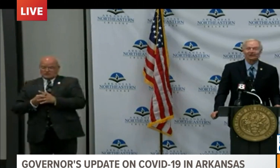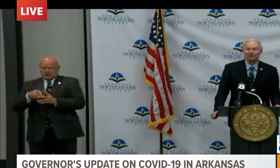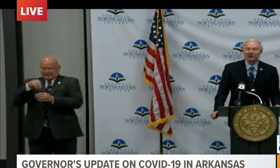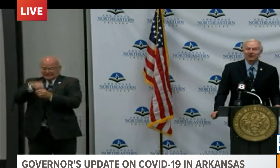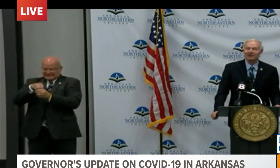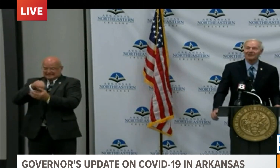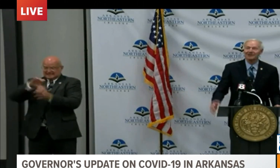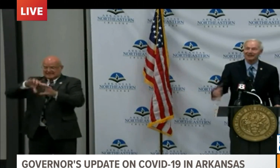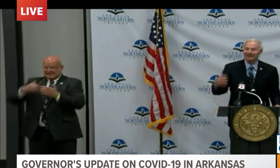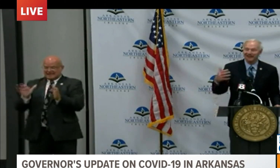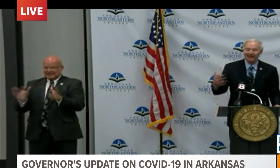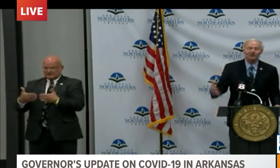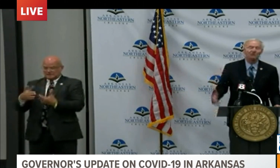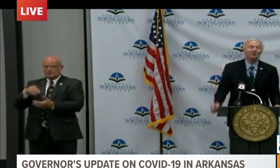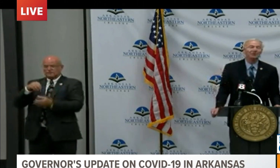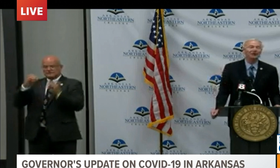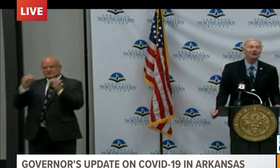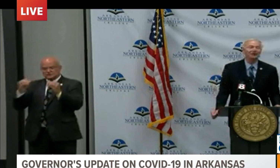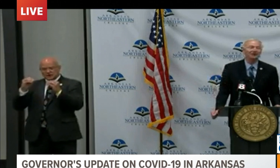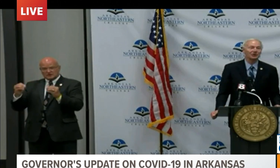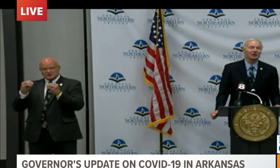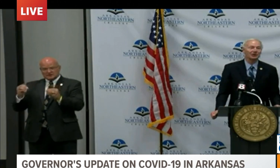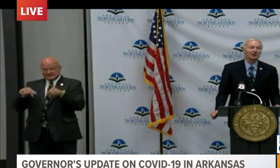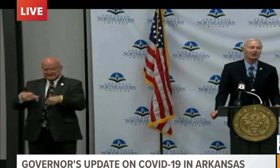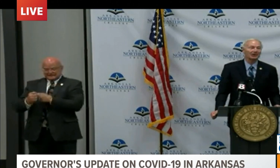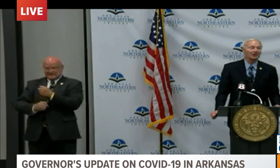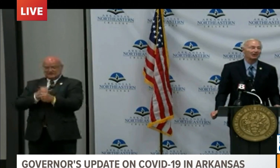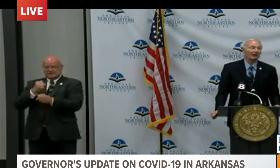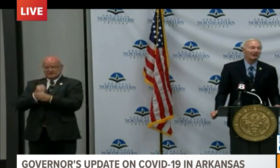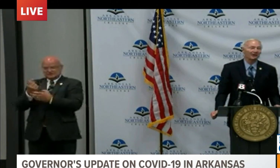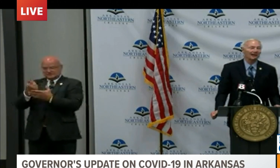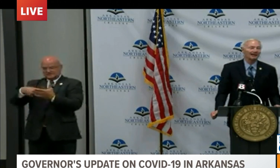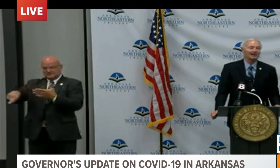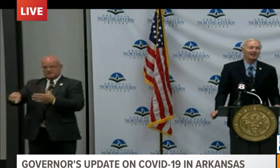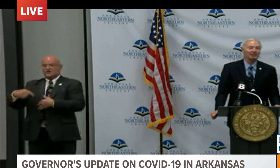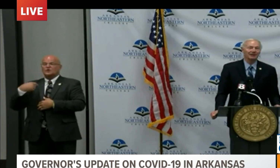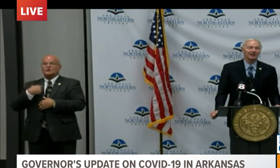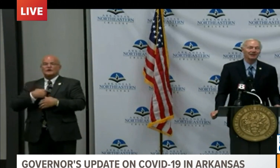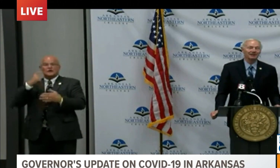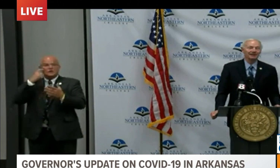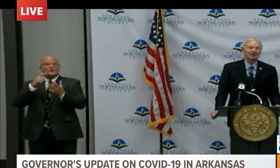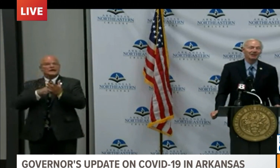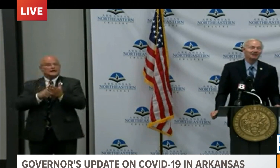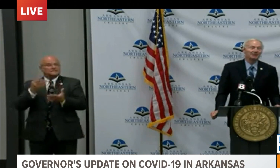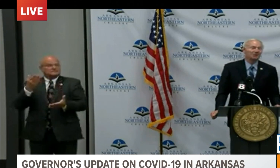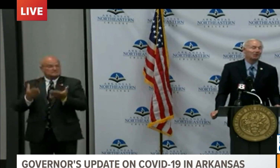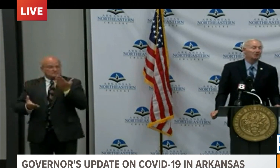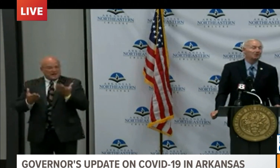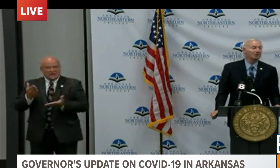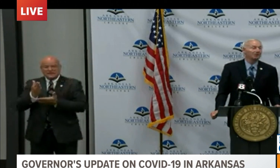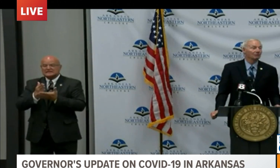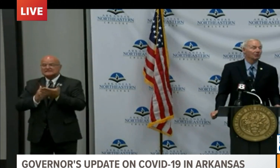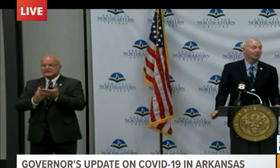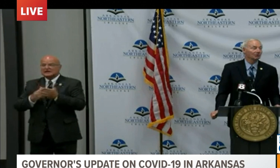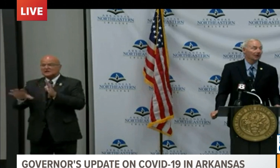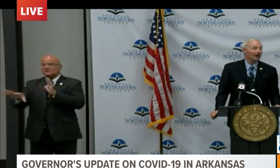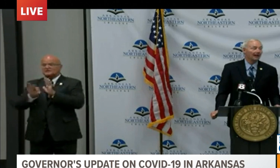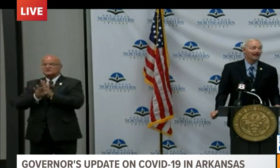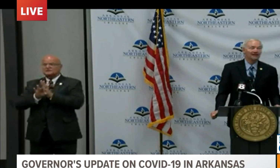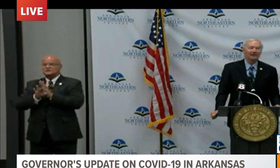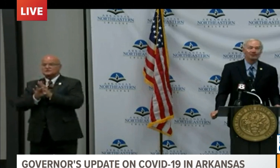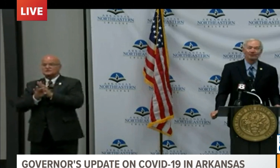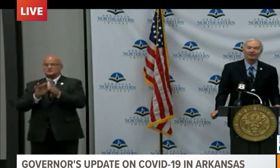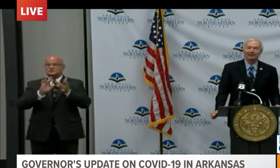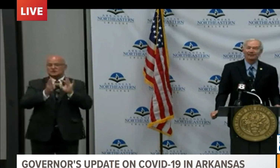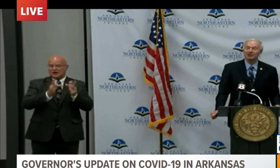in-school instruction and in-classroom instruction this year, we recognize there'll be some that choose to learn